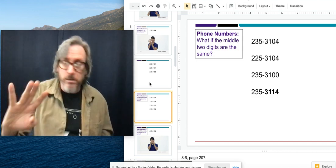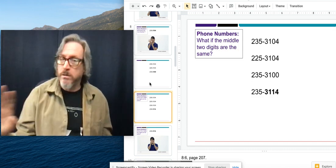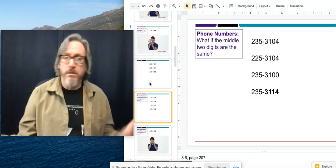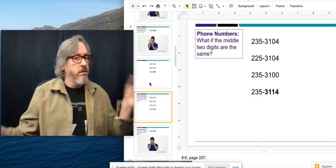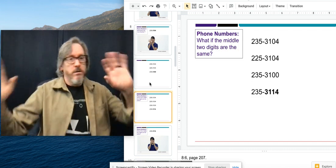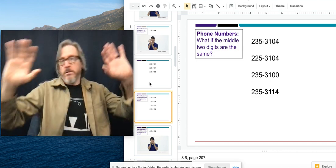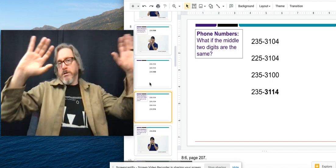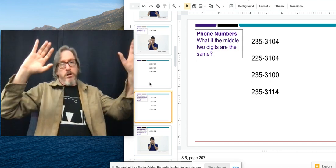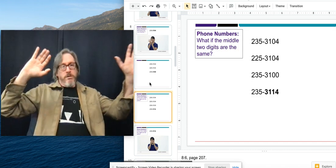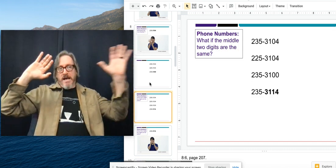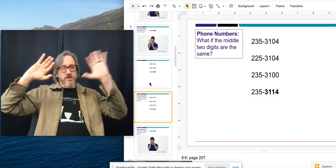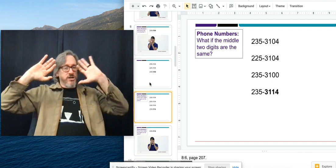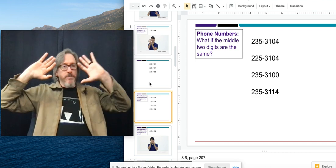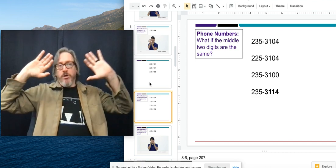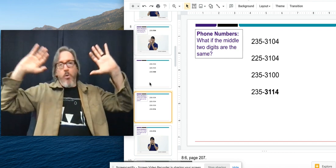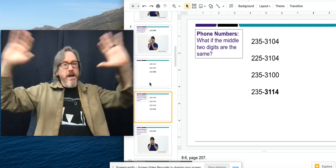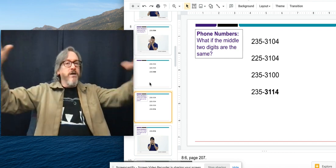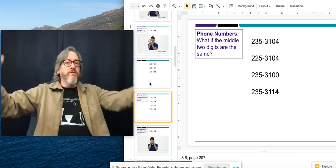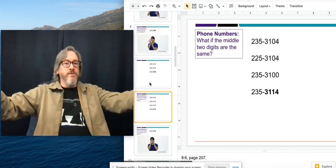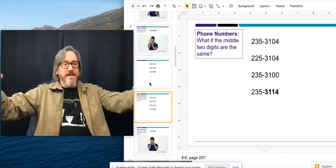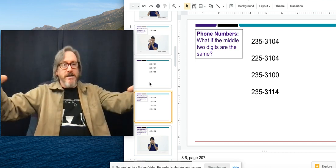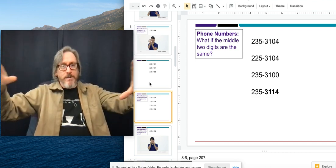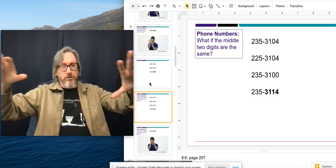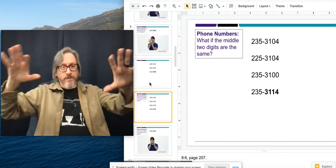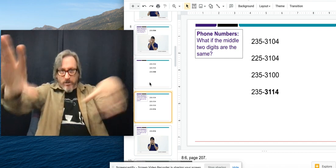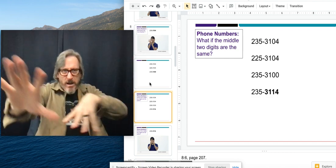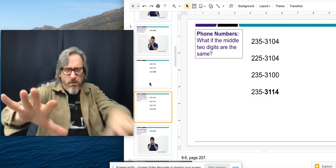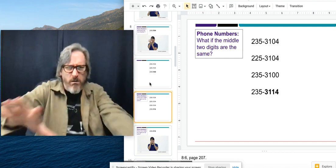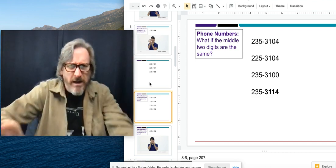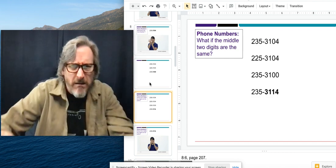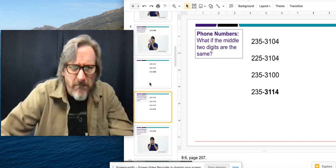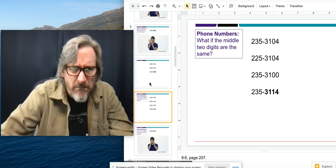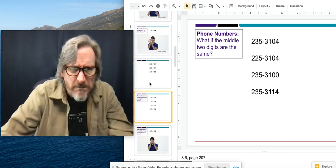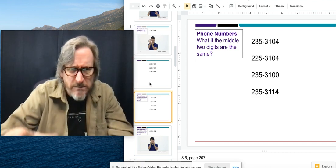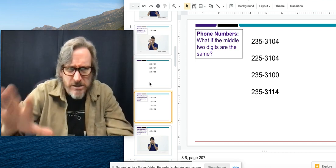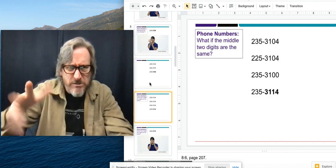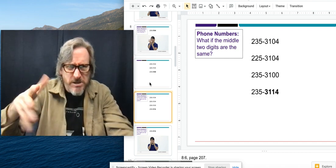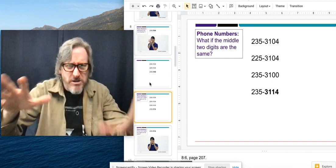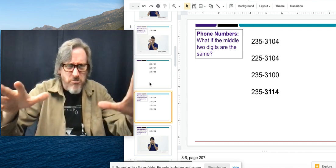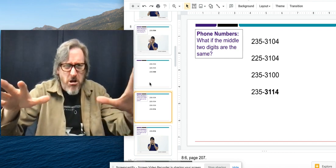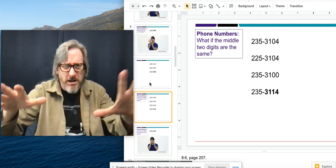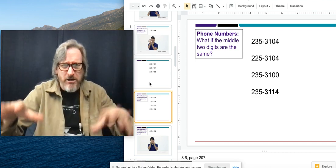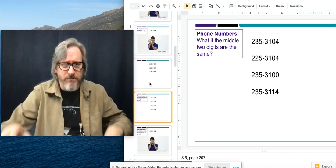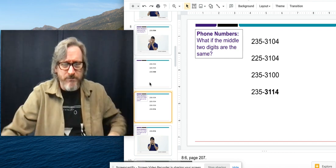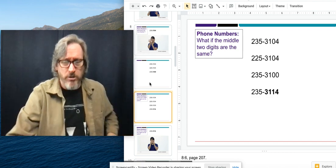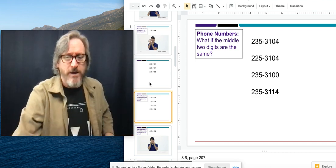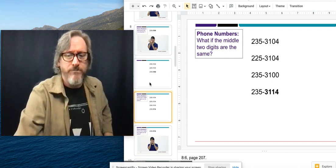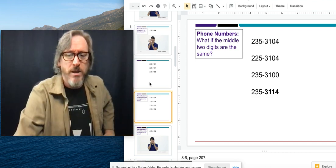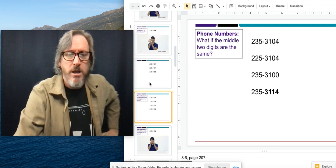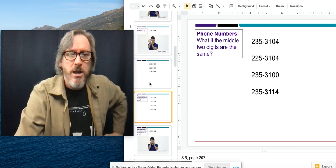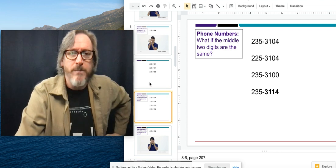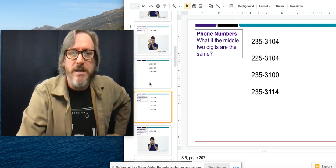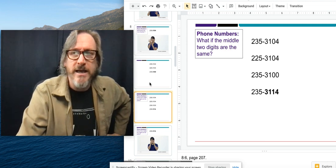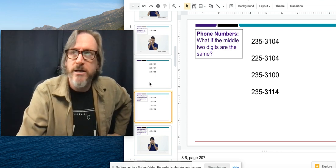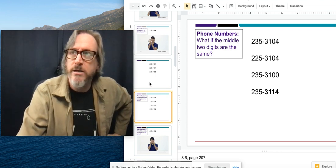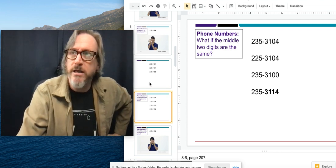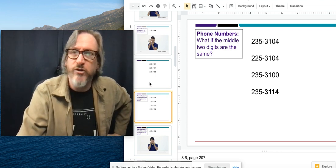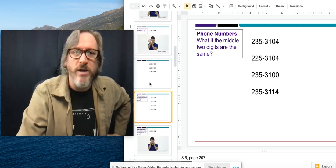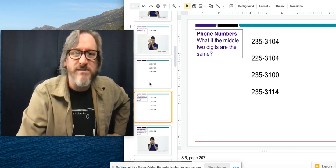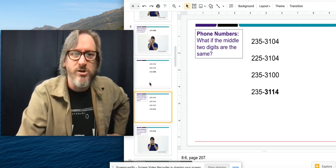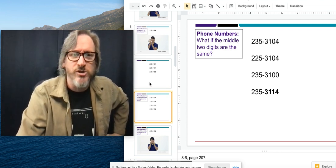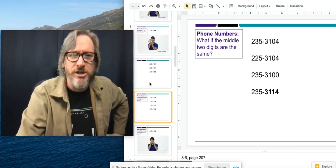4. That's going to be way confusing, and people are going to be like, wait, something's wrong here. Okay. It'd be